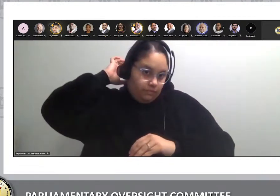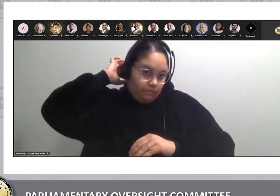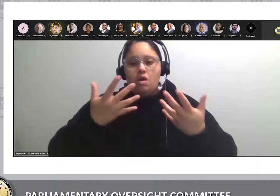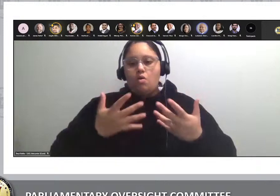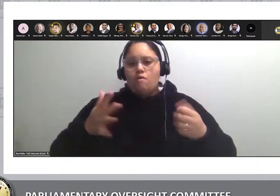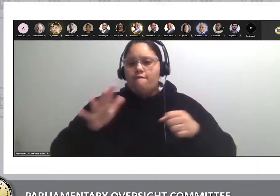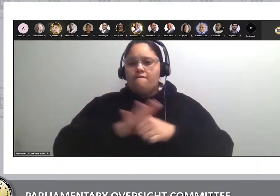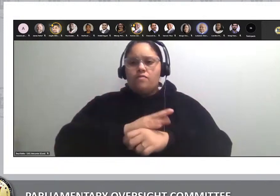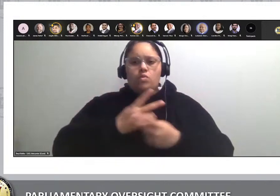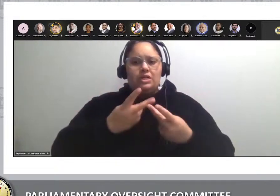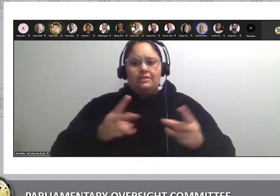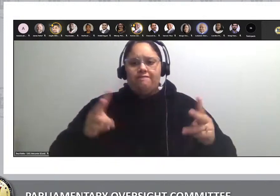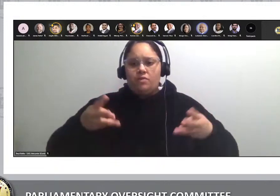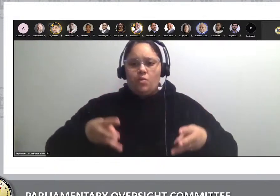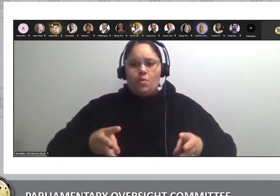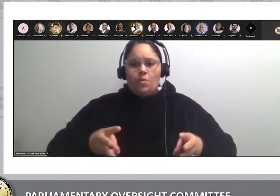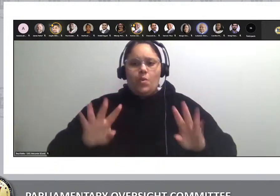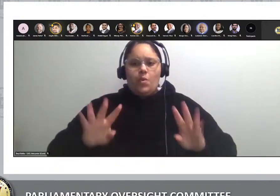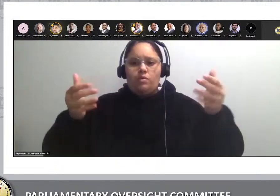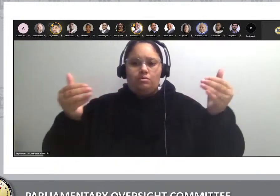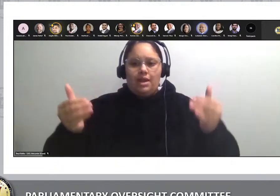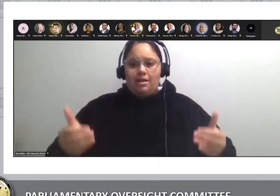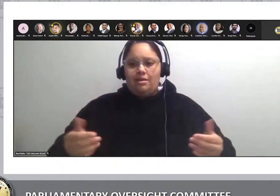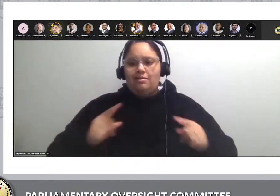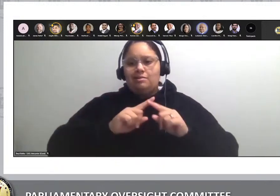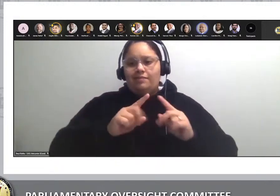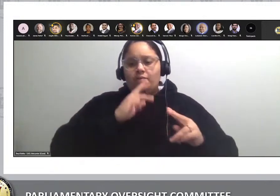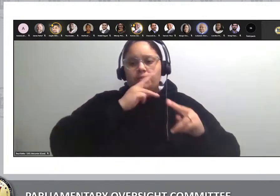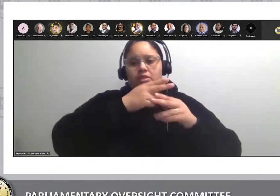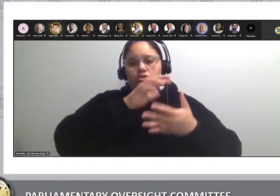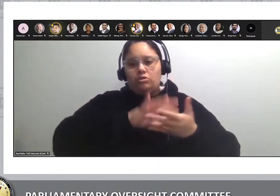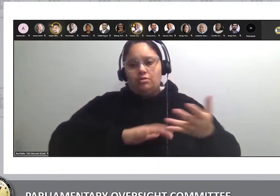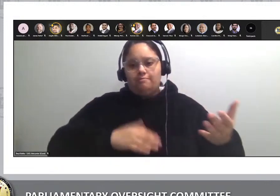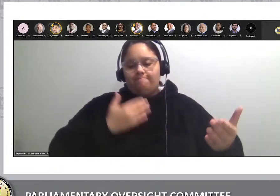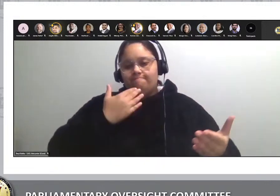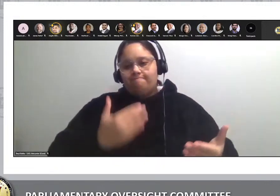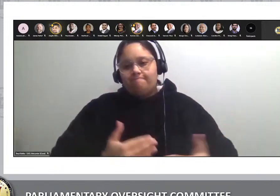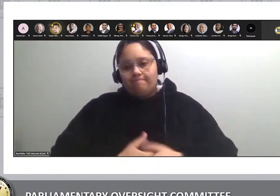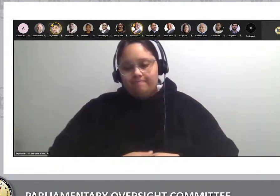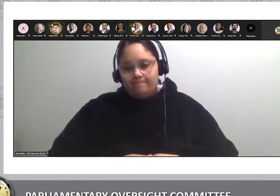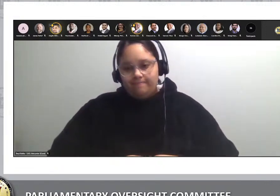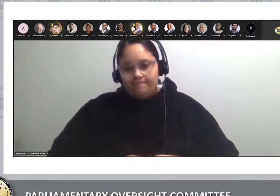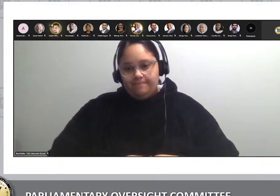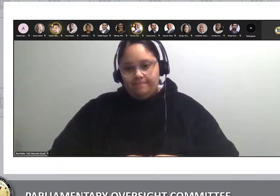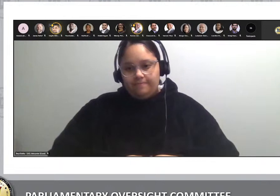of how we're supposed to deal with the particular petitions. Thank you.